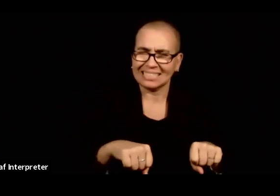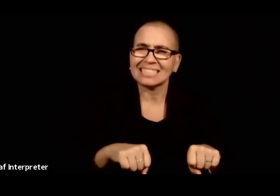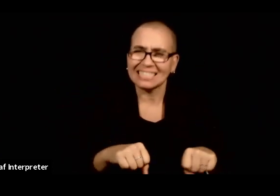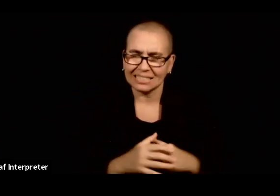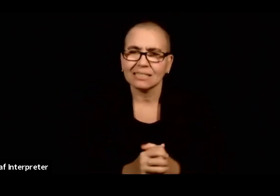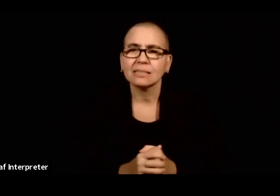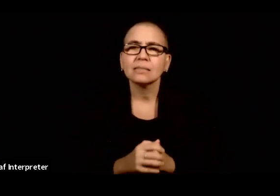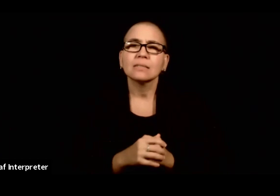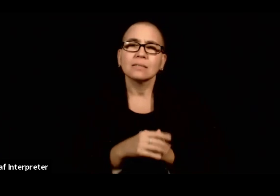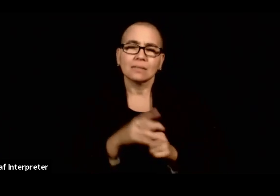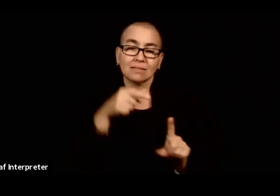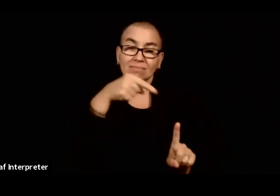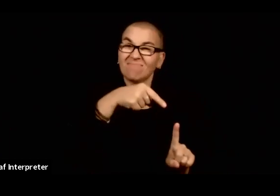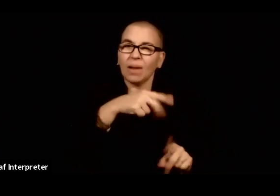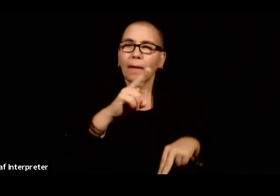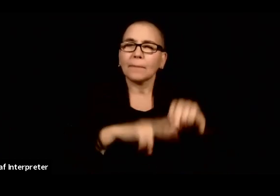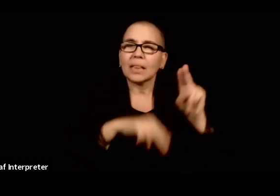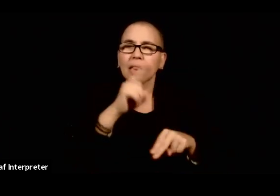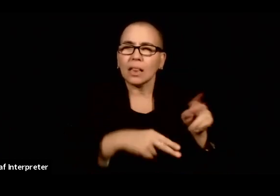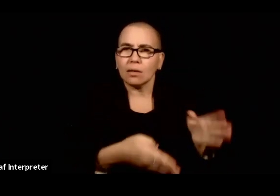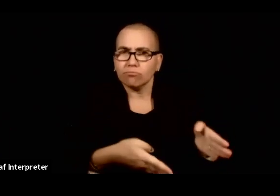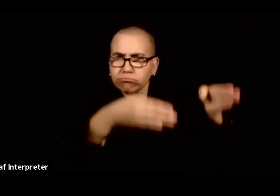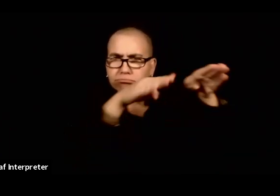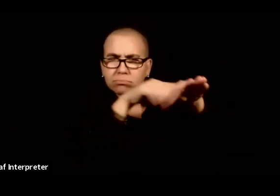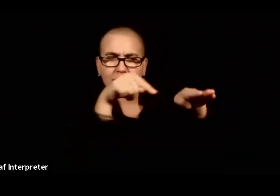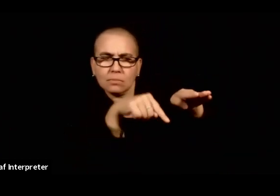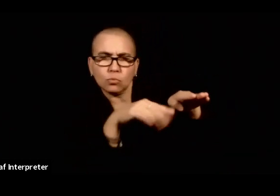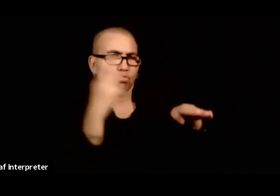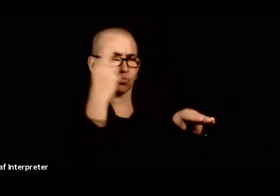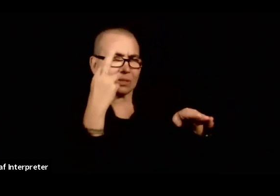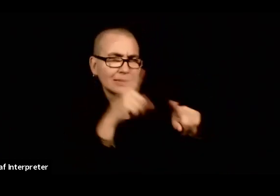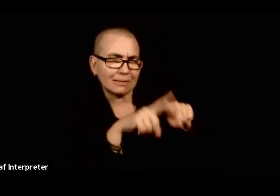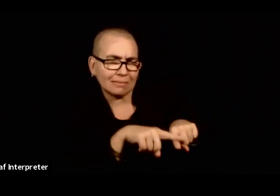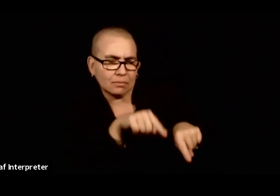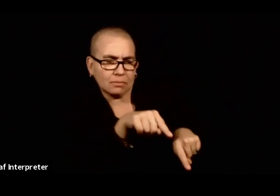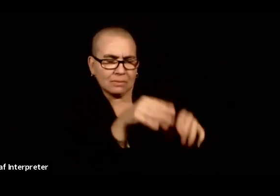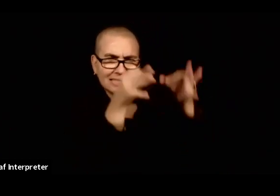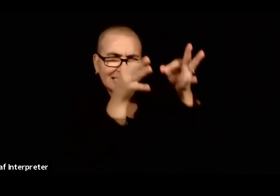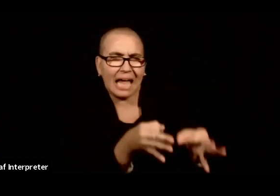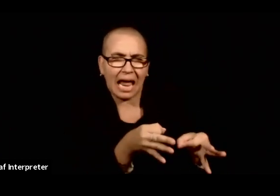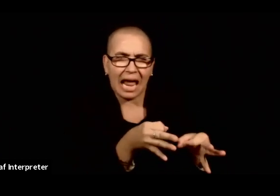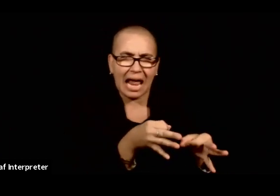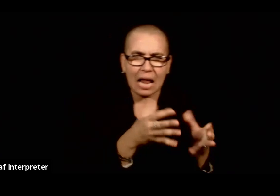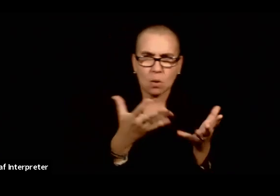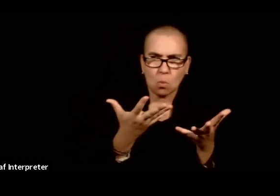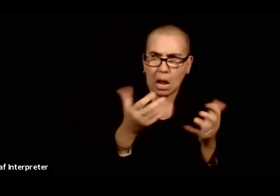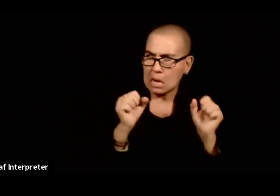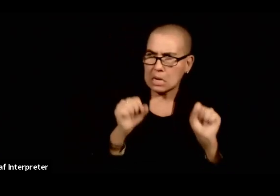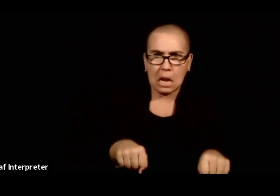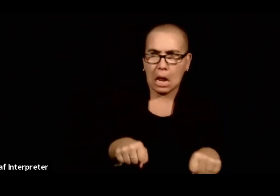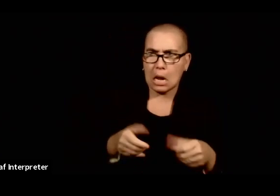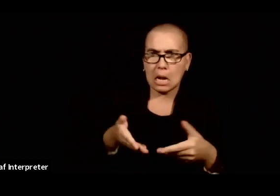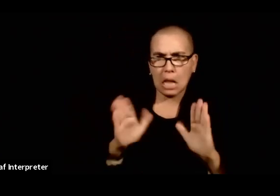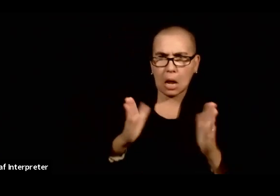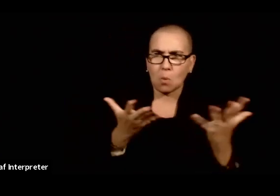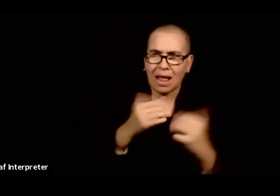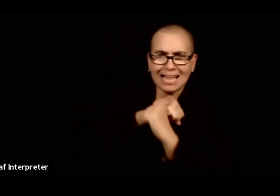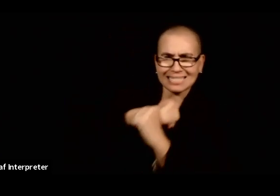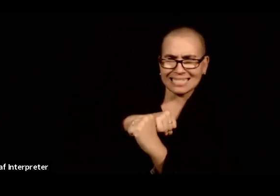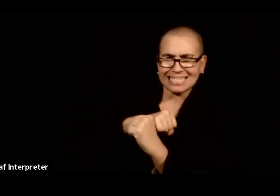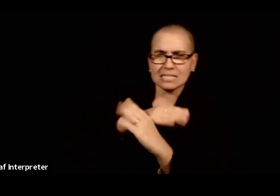be whether there has been an exposure in the facility from a COVID-19 case in a resident, staff,